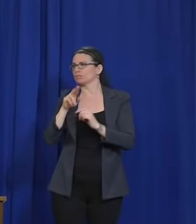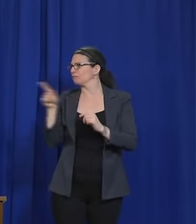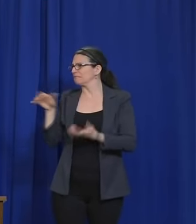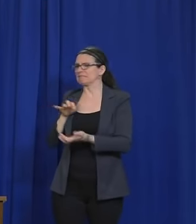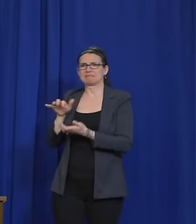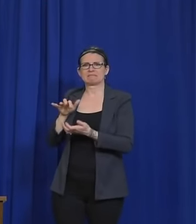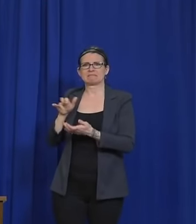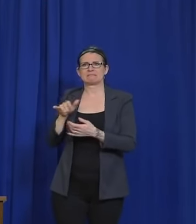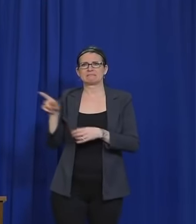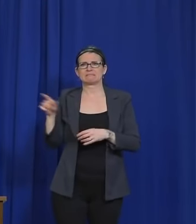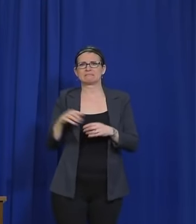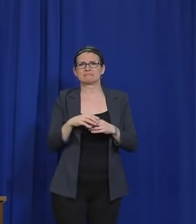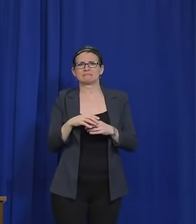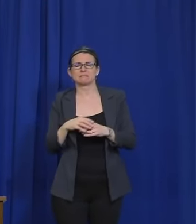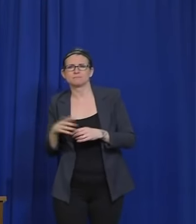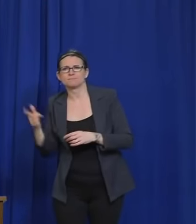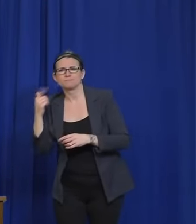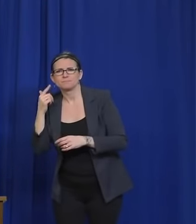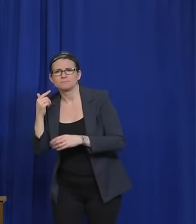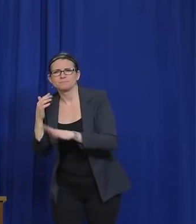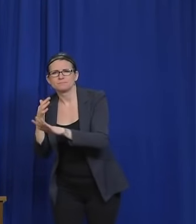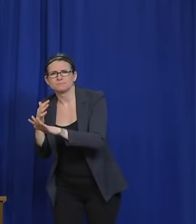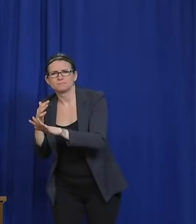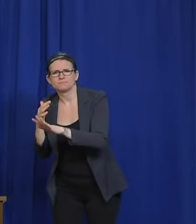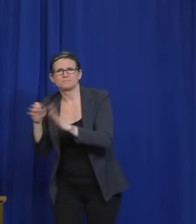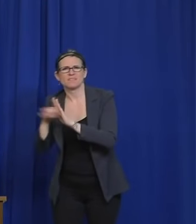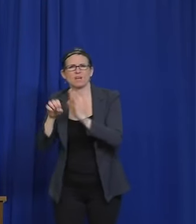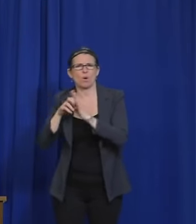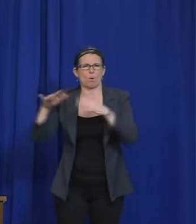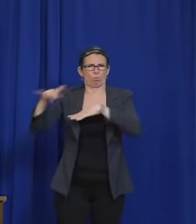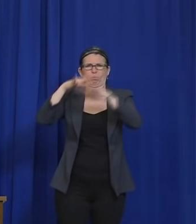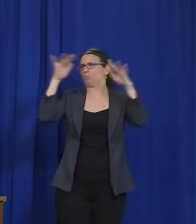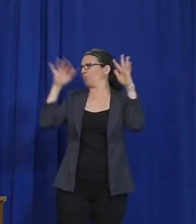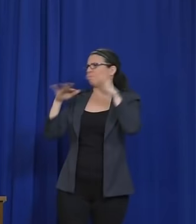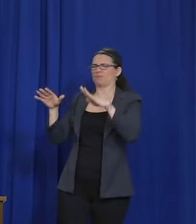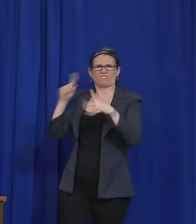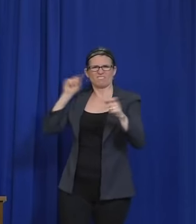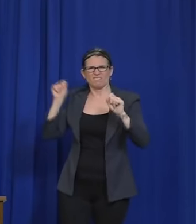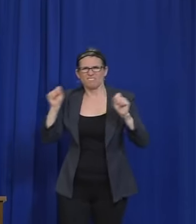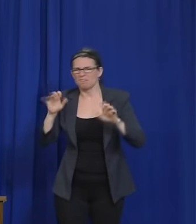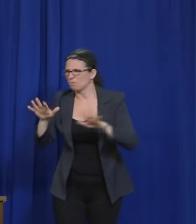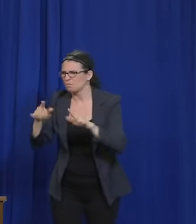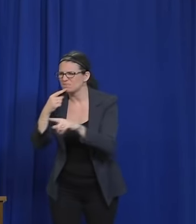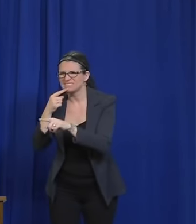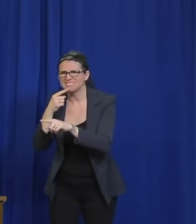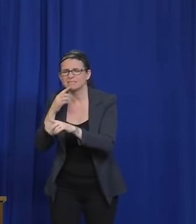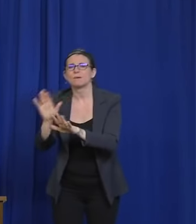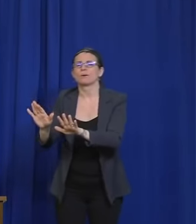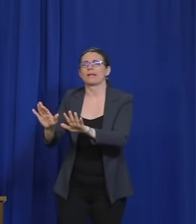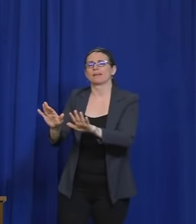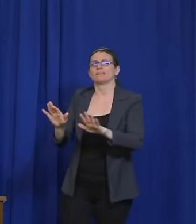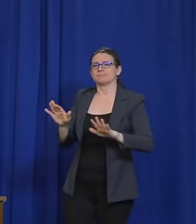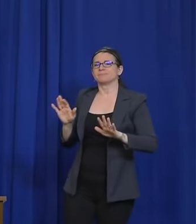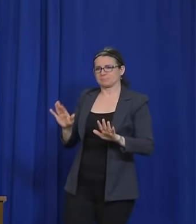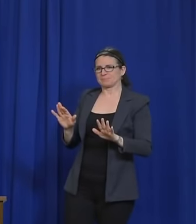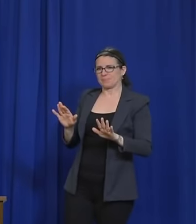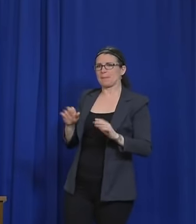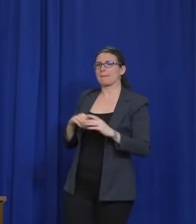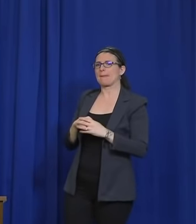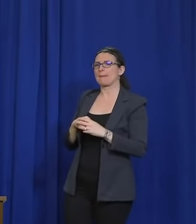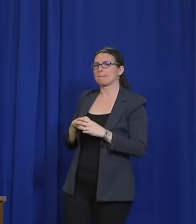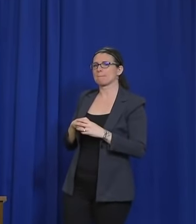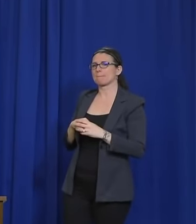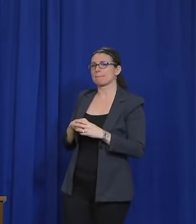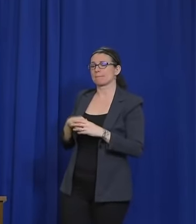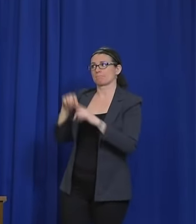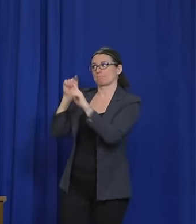I'm sorry, I must have been hearing a reverb or something. I have two questions, one for Governor Mills and one